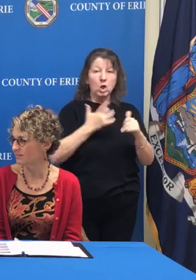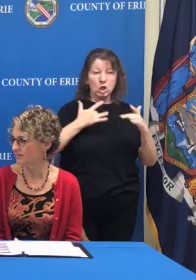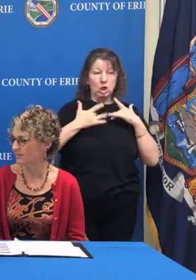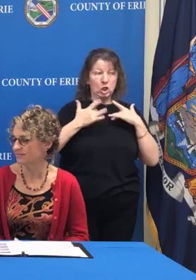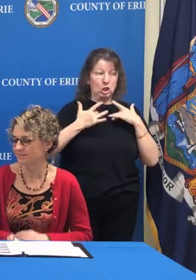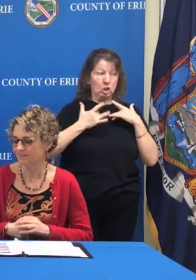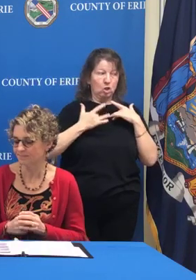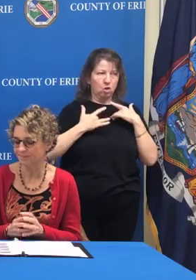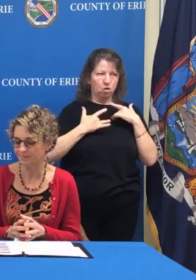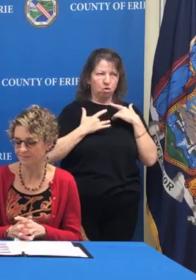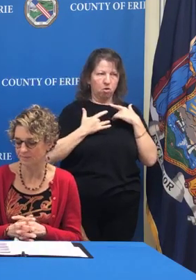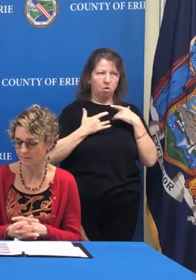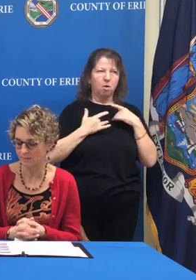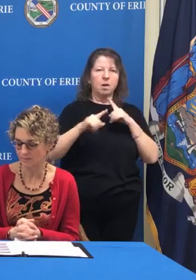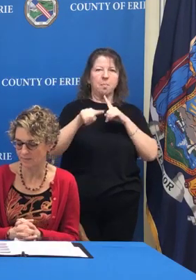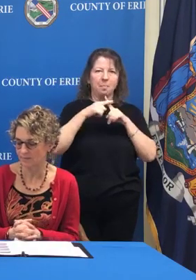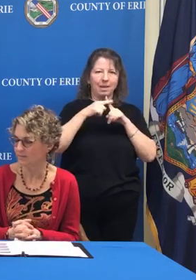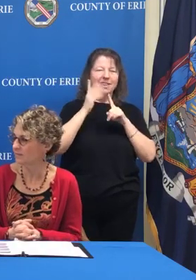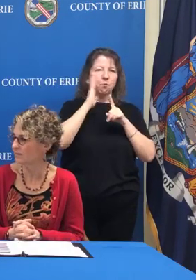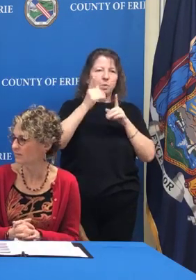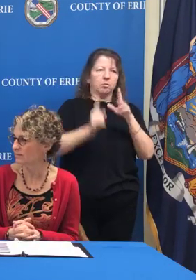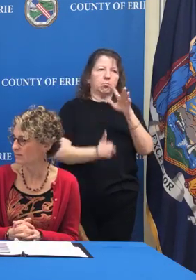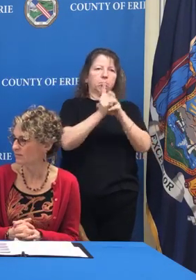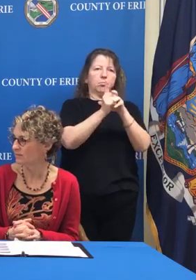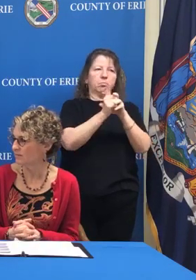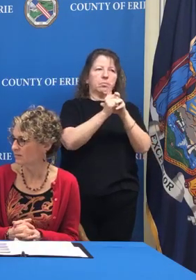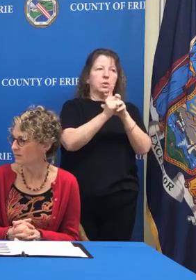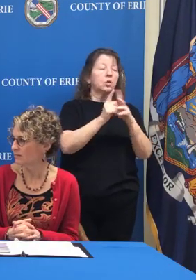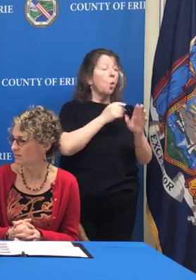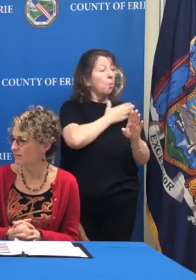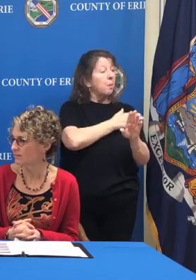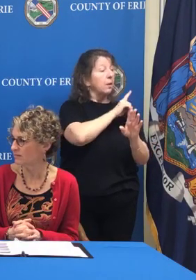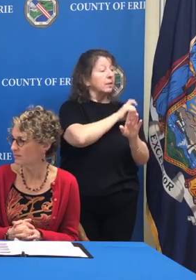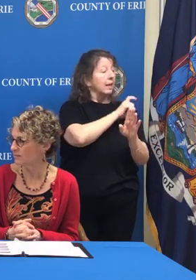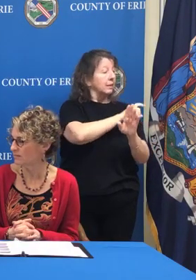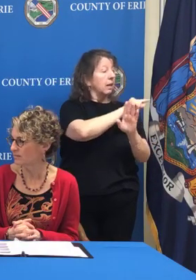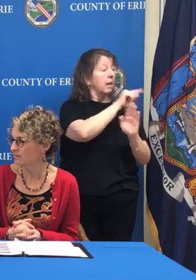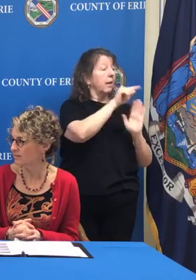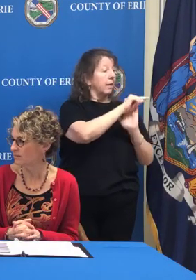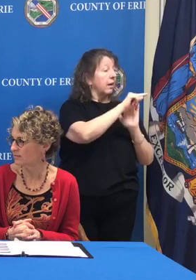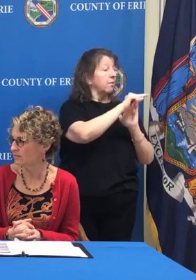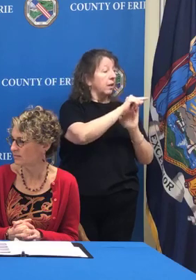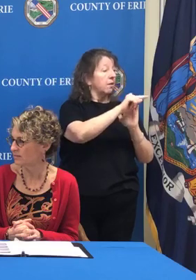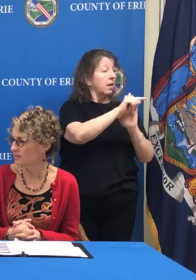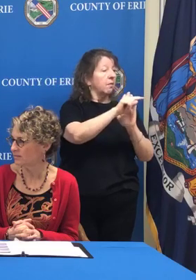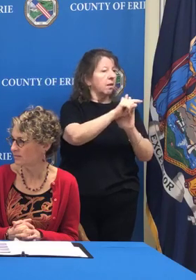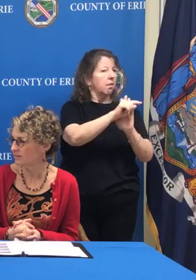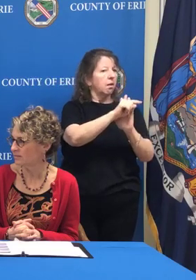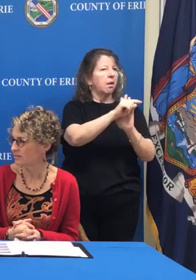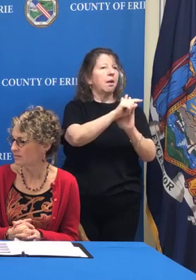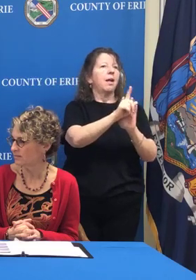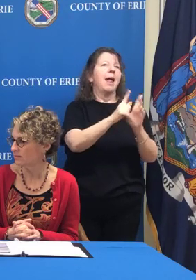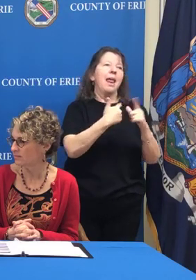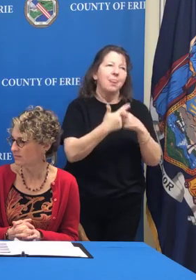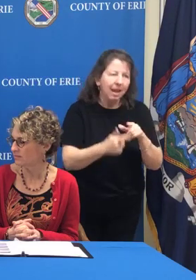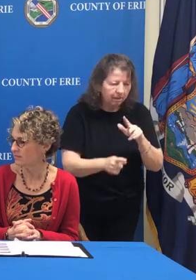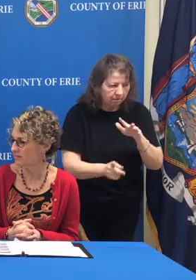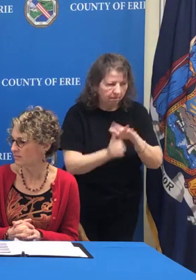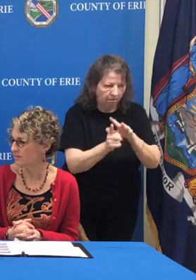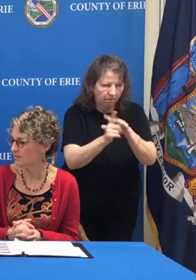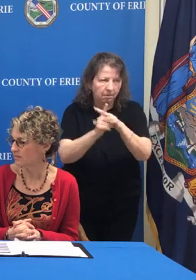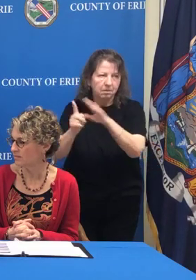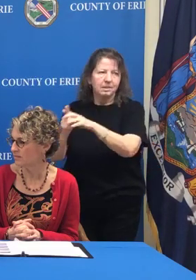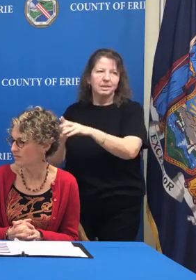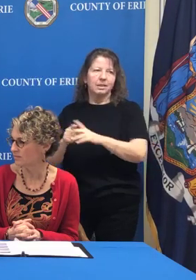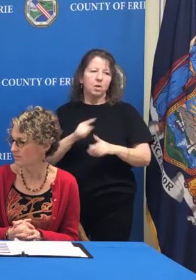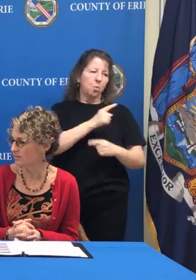figured we'd have a case, and for a while there we were testing and they were coming up negative, and then we had our first case and our second case. Now we have 29, and